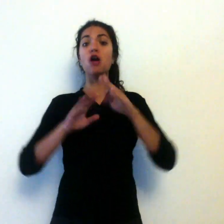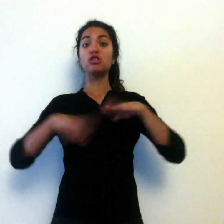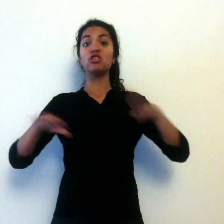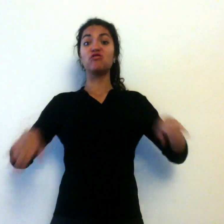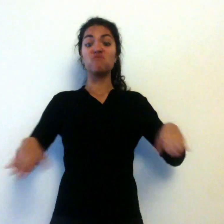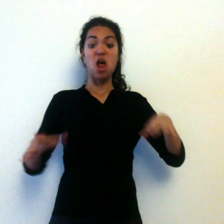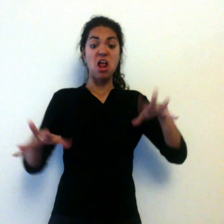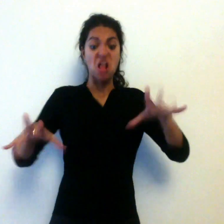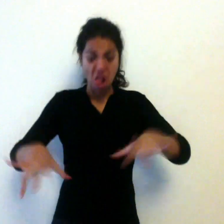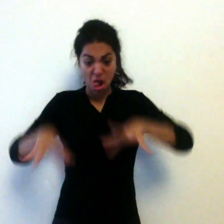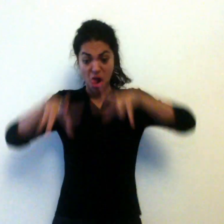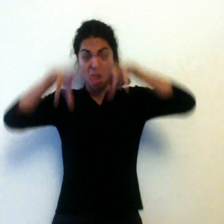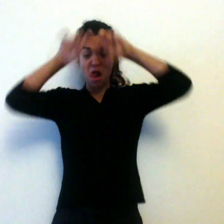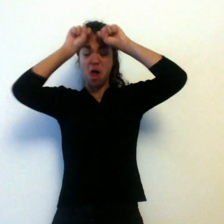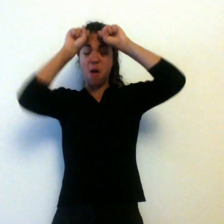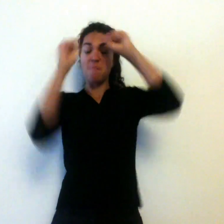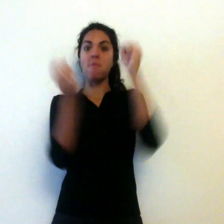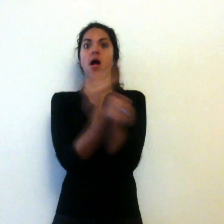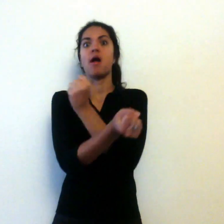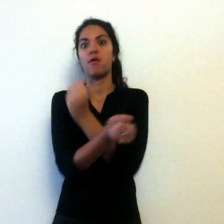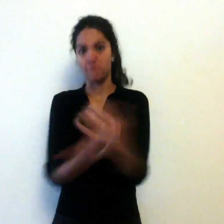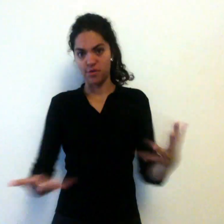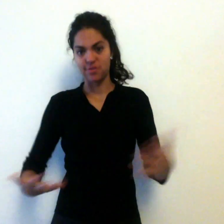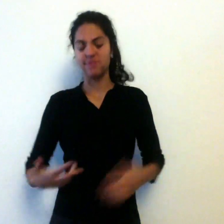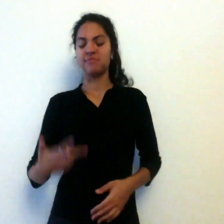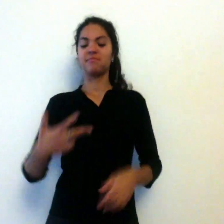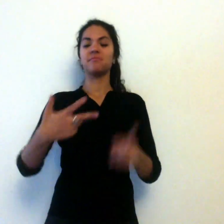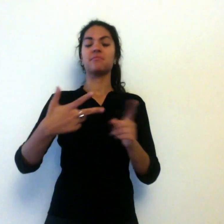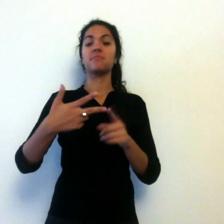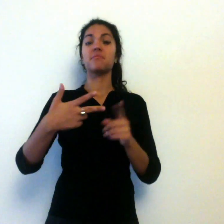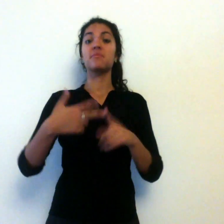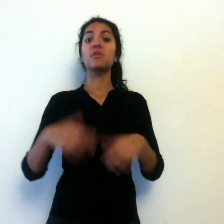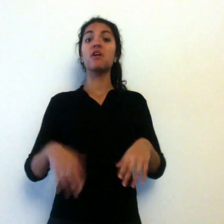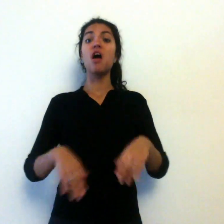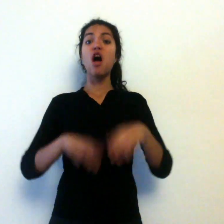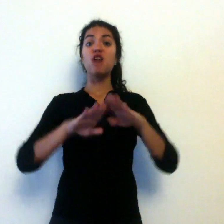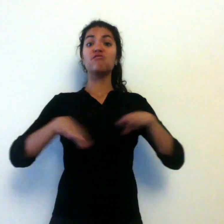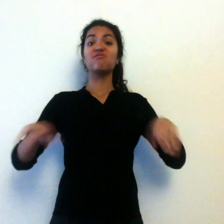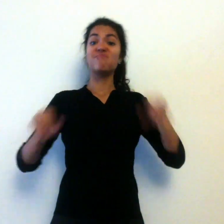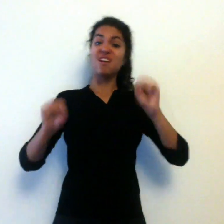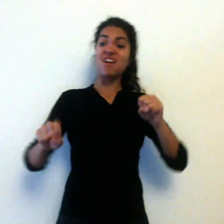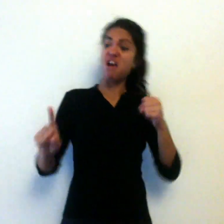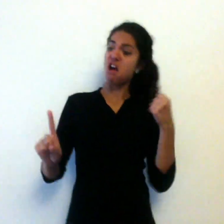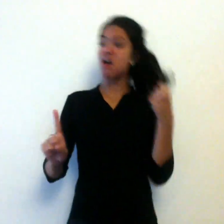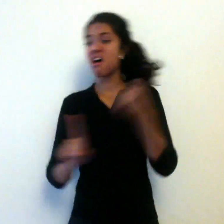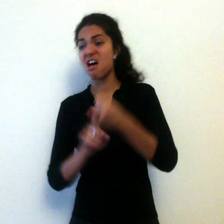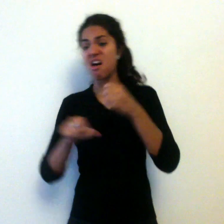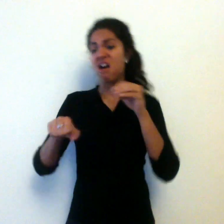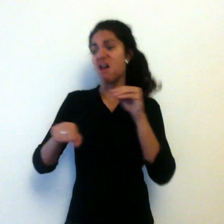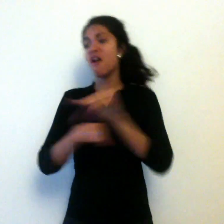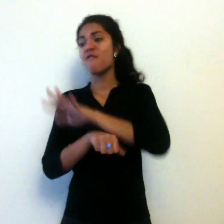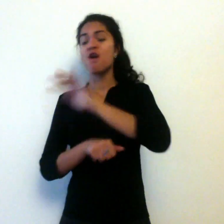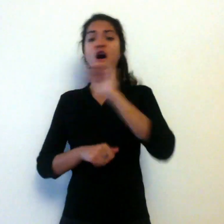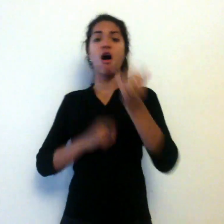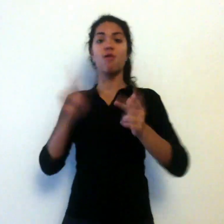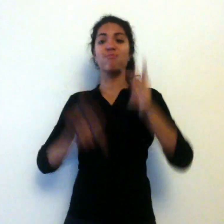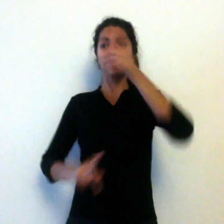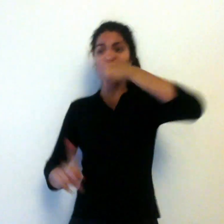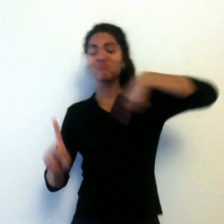they have a tremendous capacity to have an impact on those around them. If all that is true and virtually